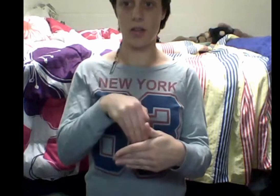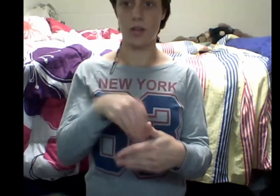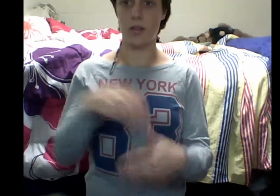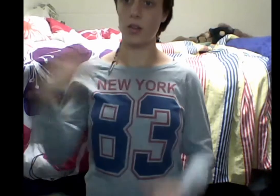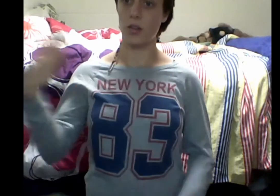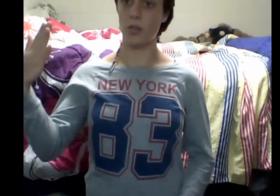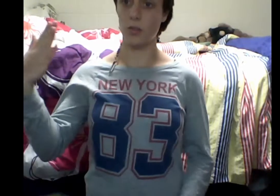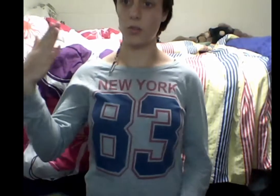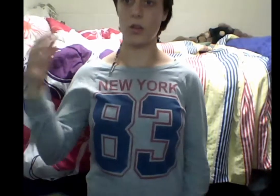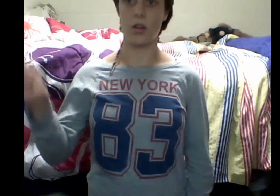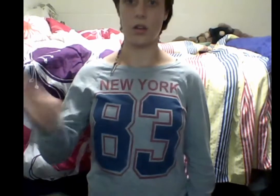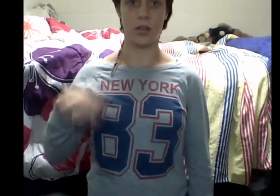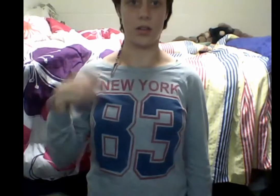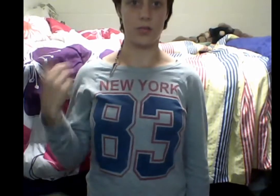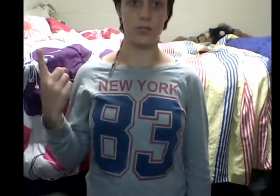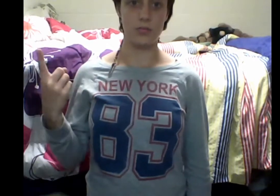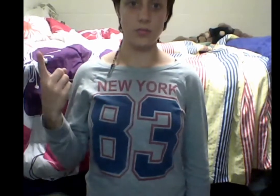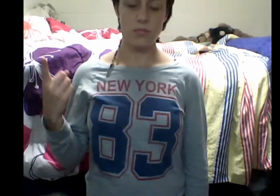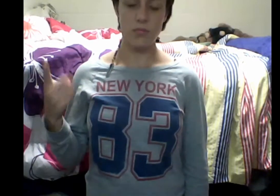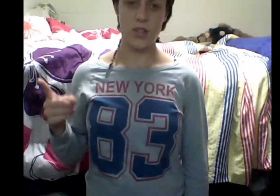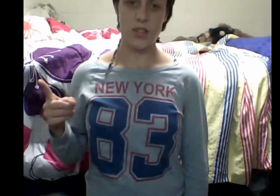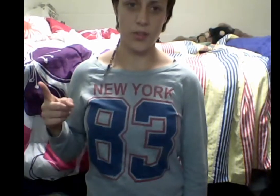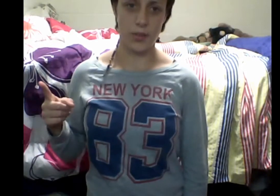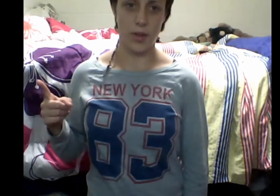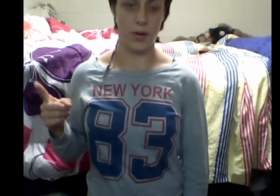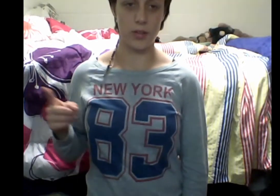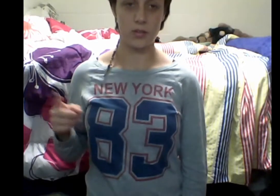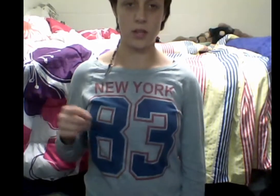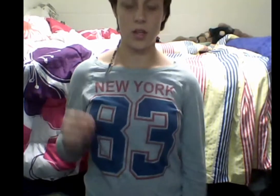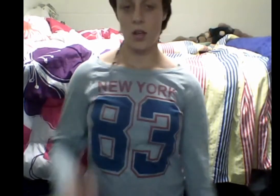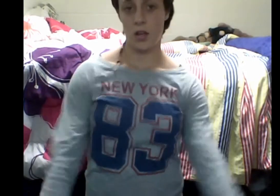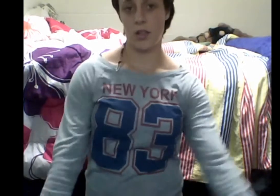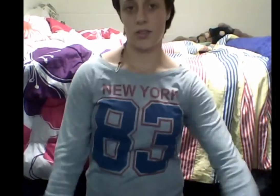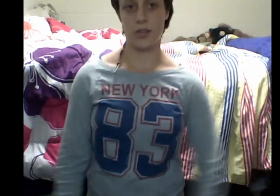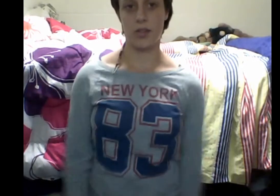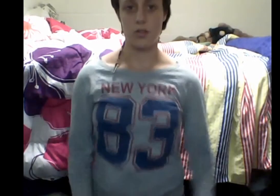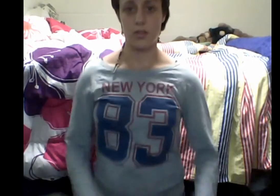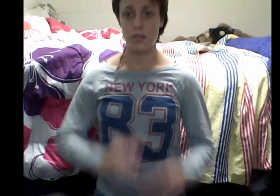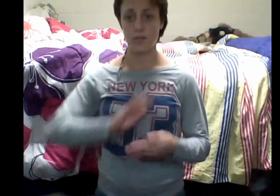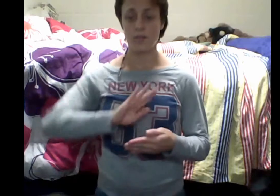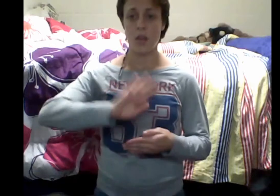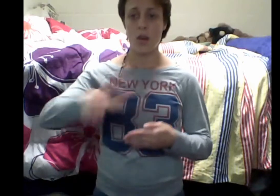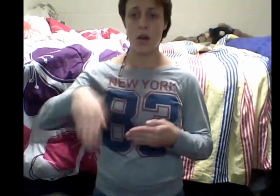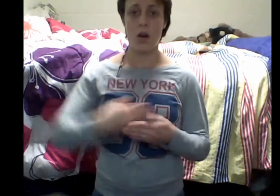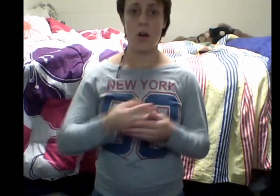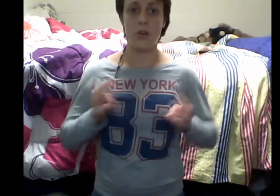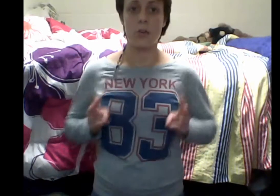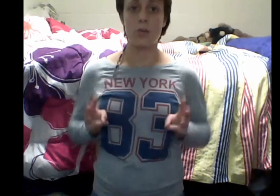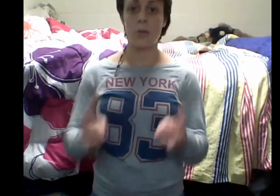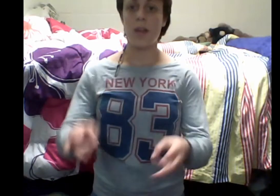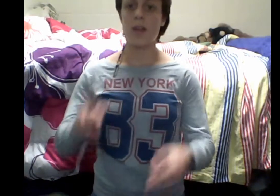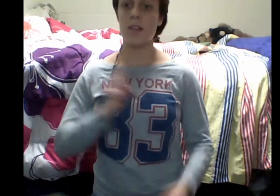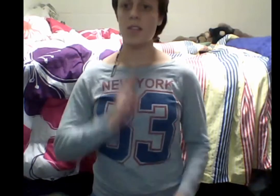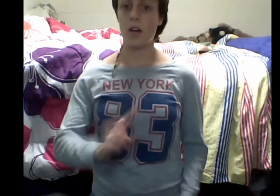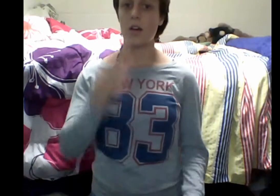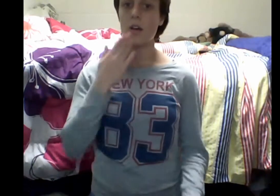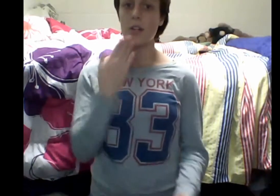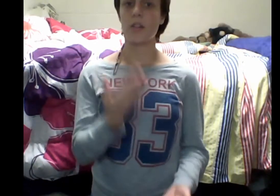in you alone. So let's go through that part. So it goes, all your ways are